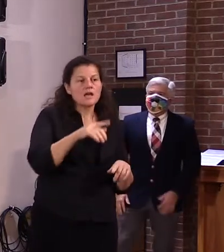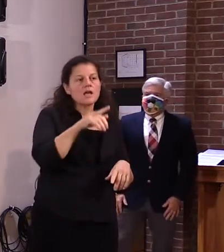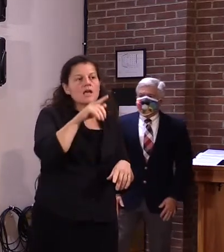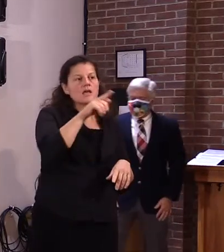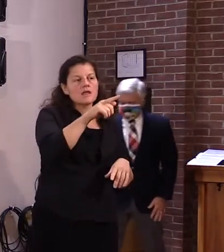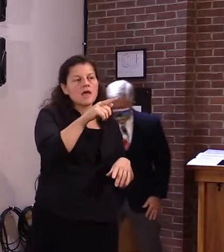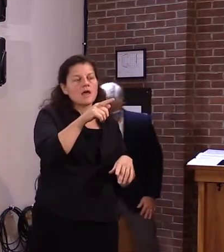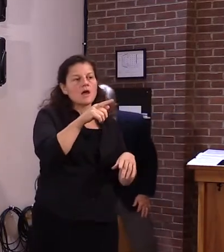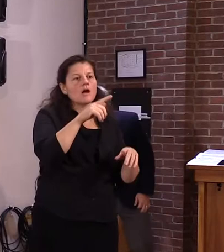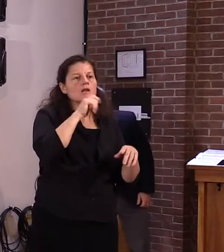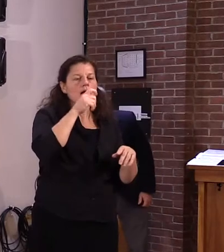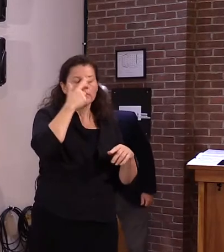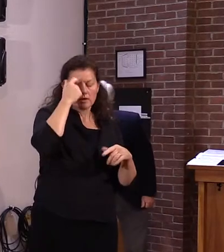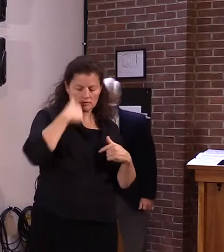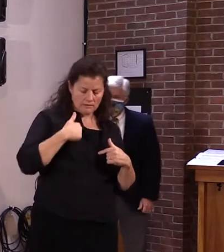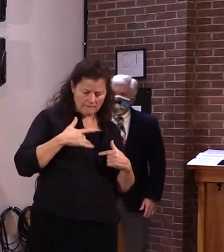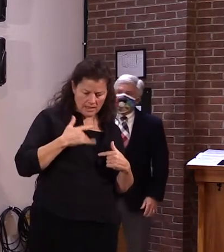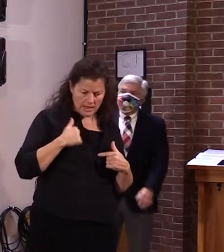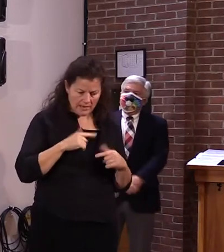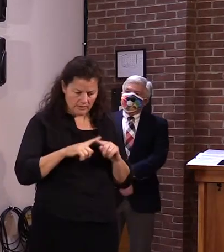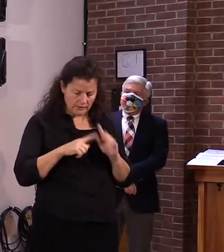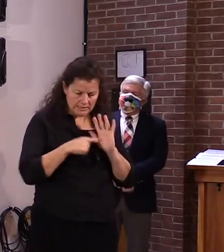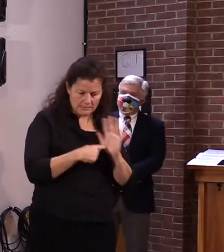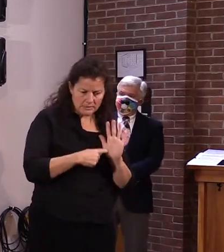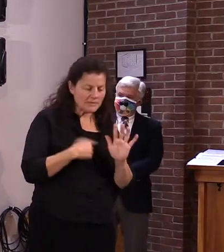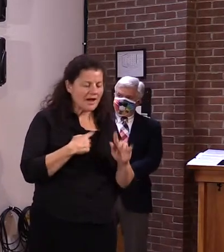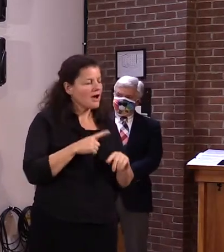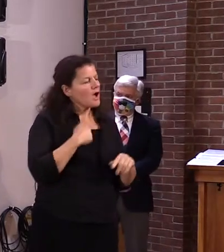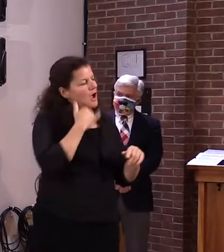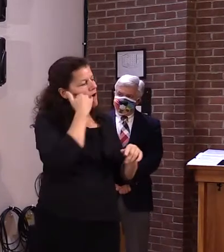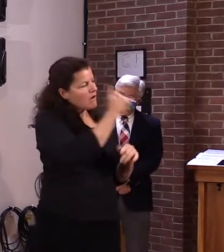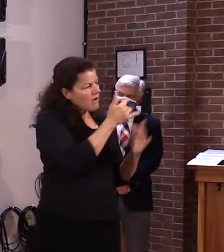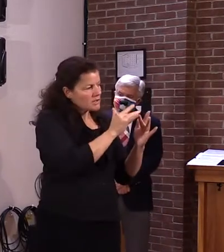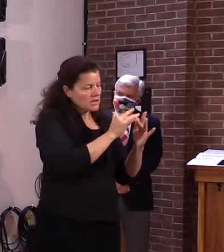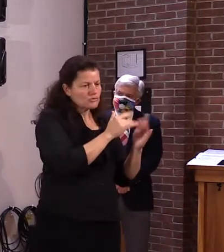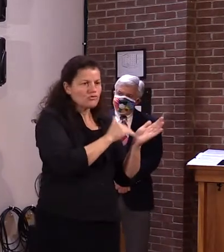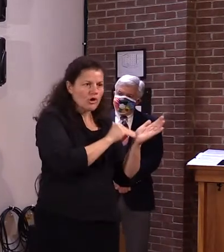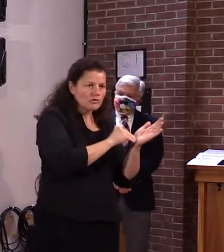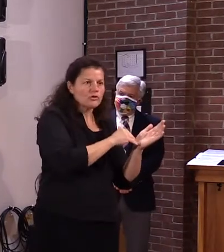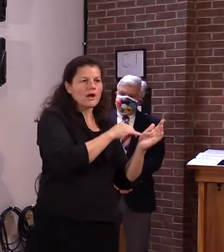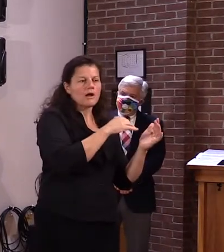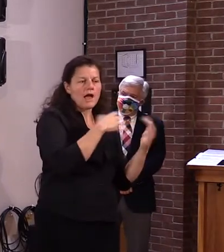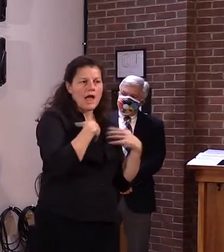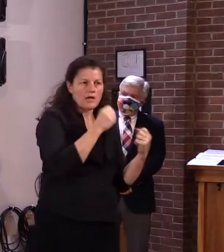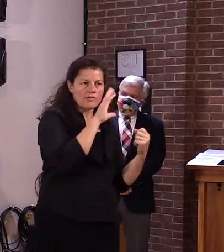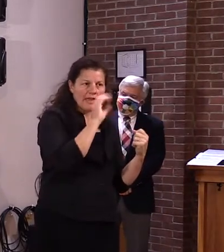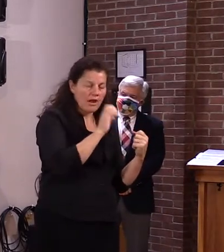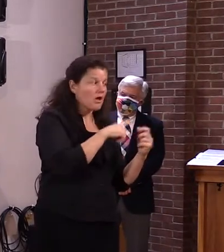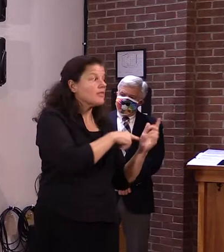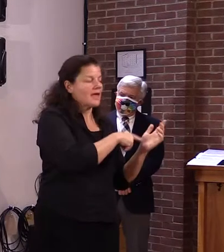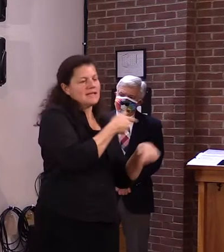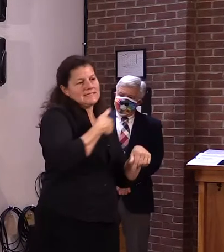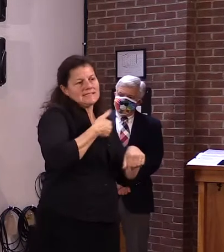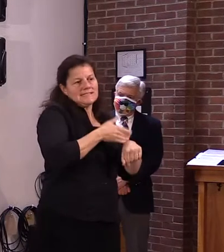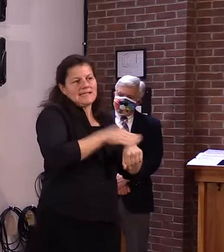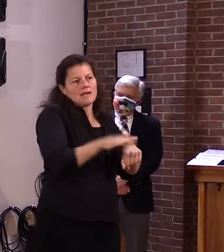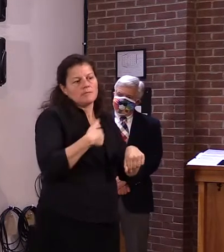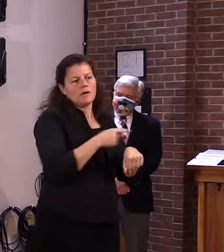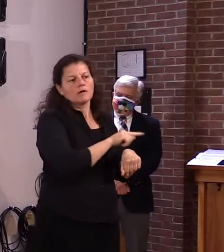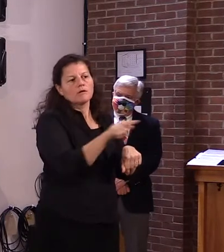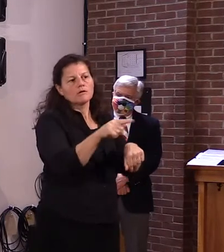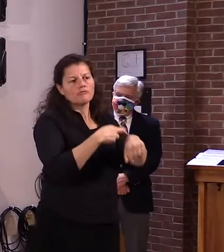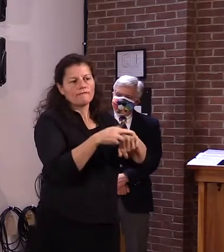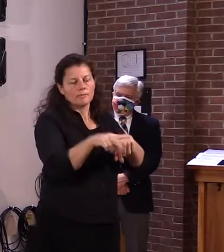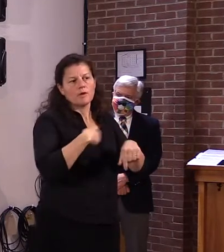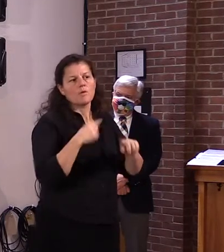healthcare system and get directed appropriately for a testing site. But Having said that, we know that there are times that